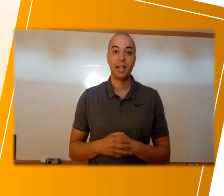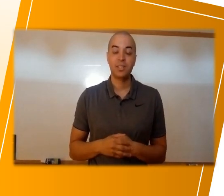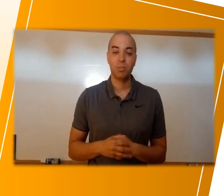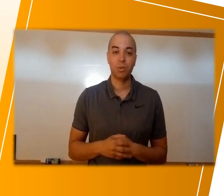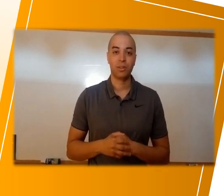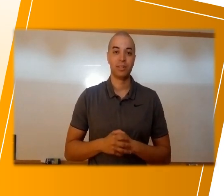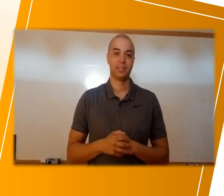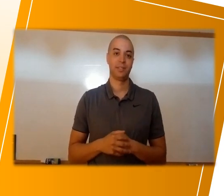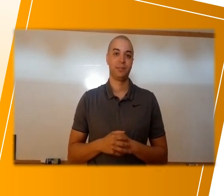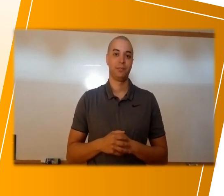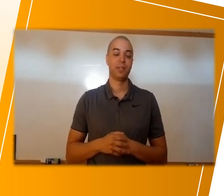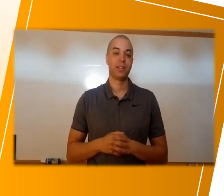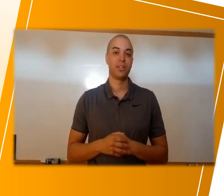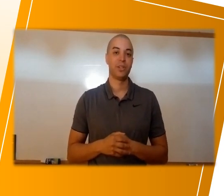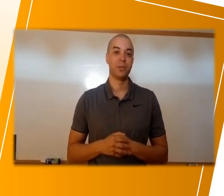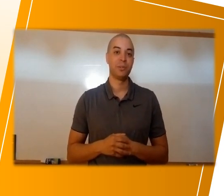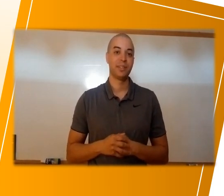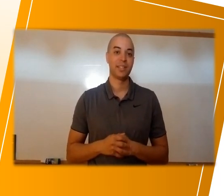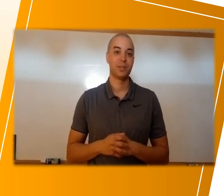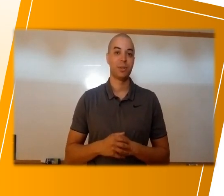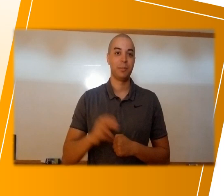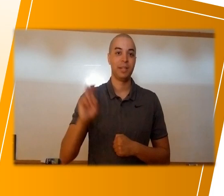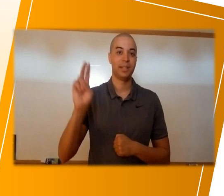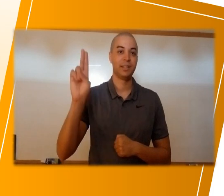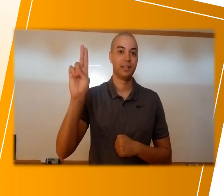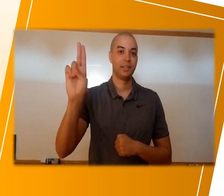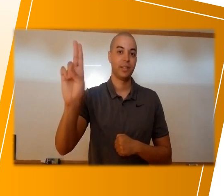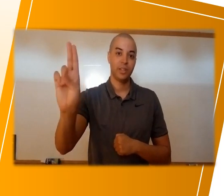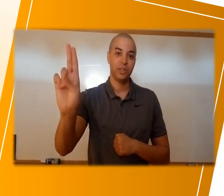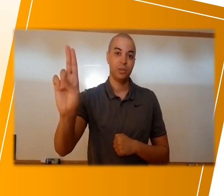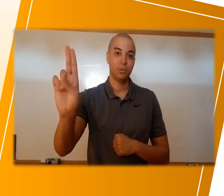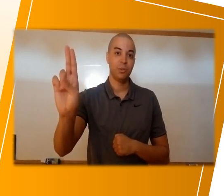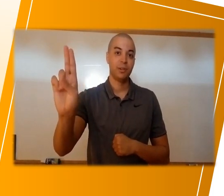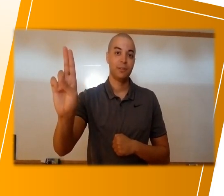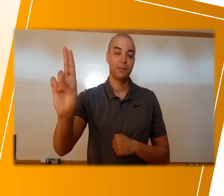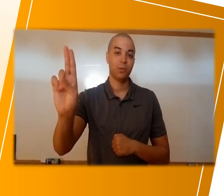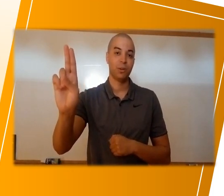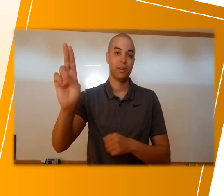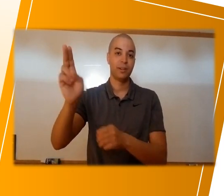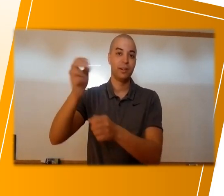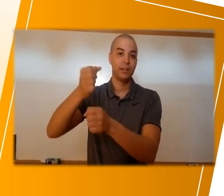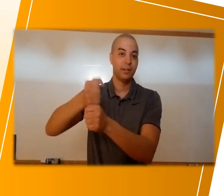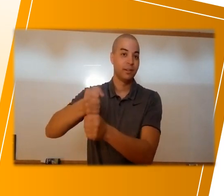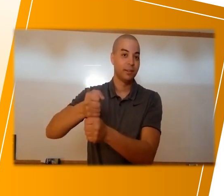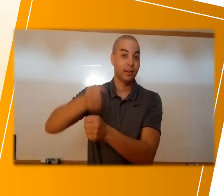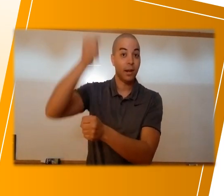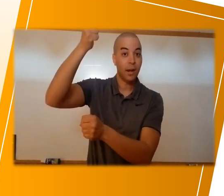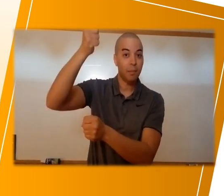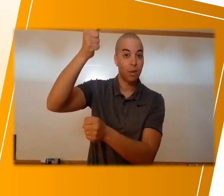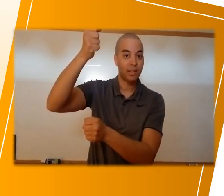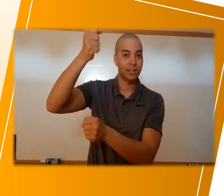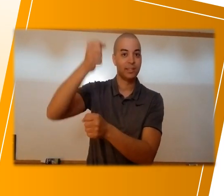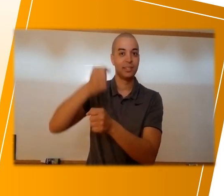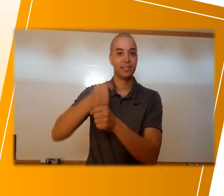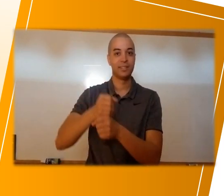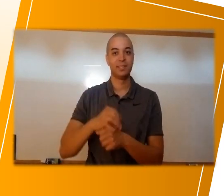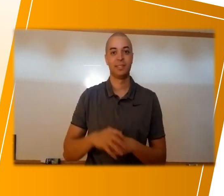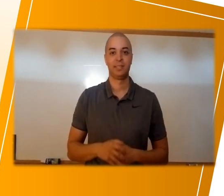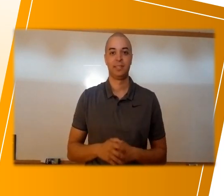Our next word for letter U is going to be U for